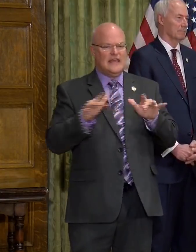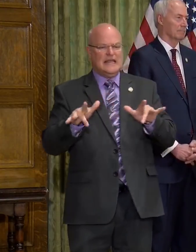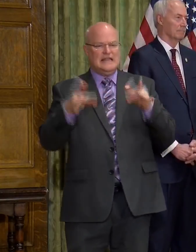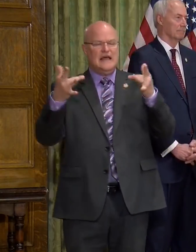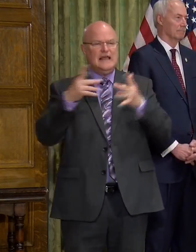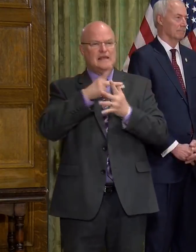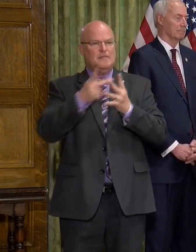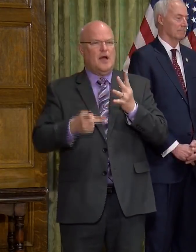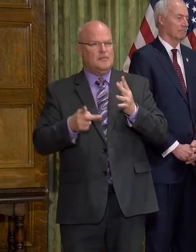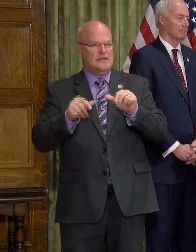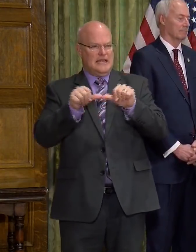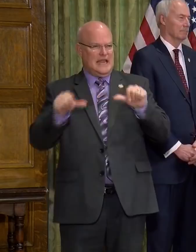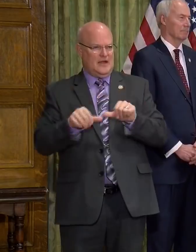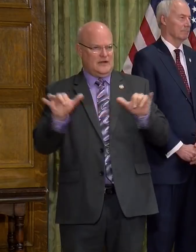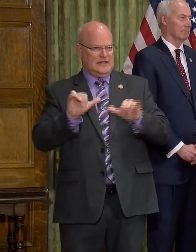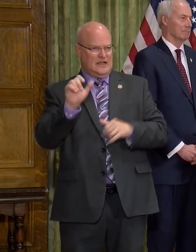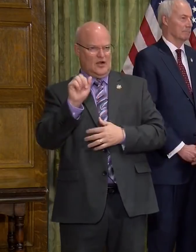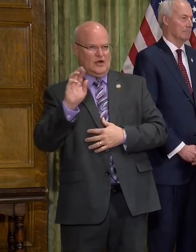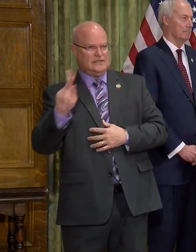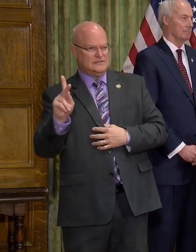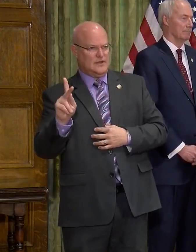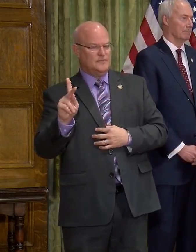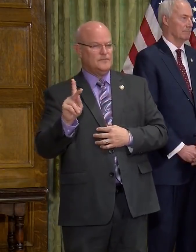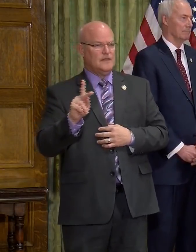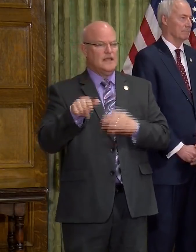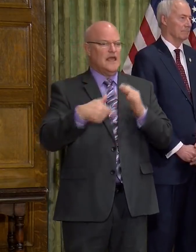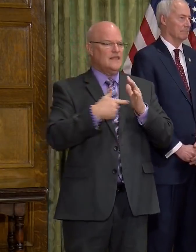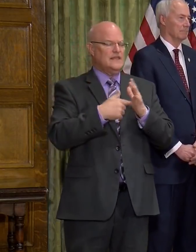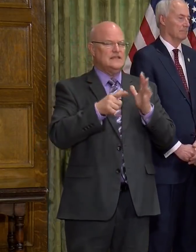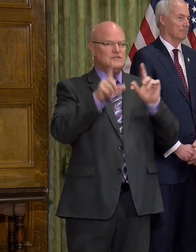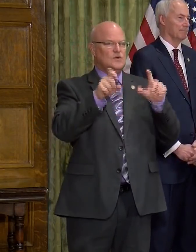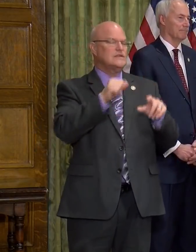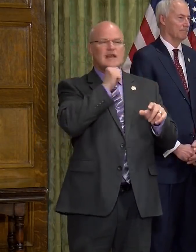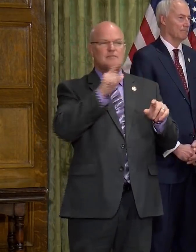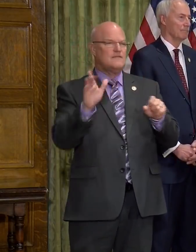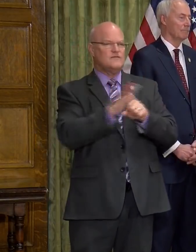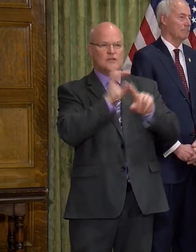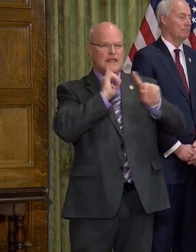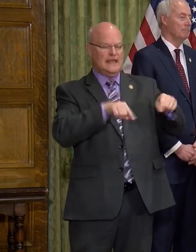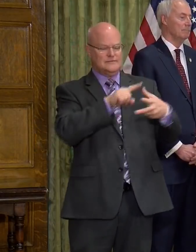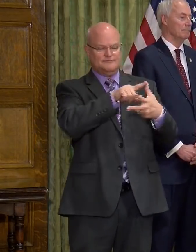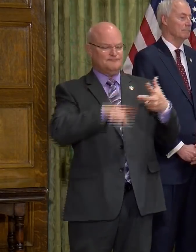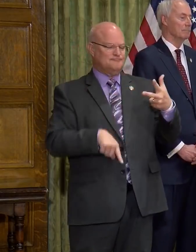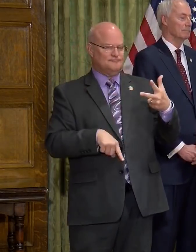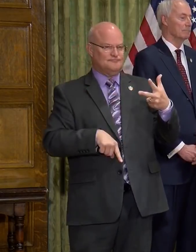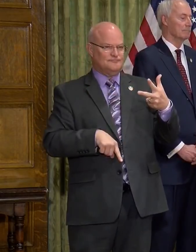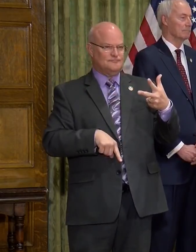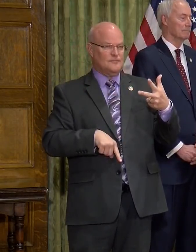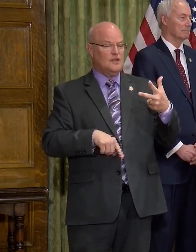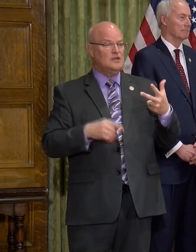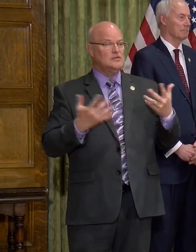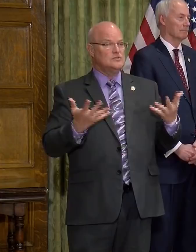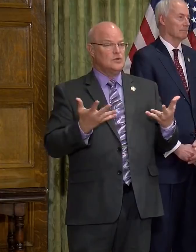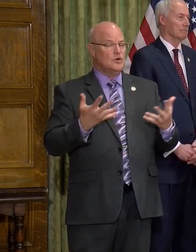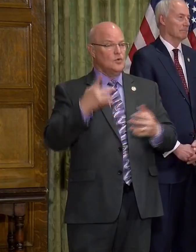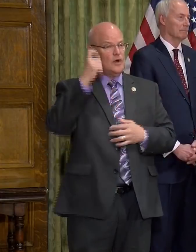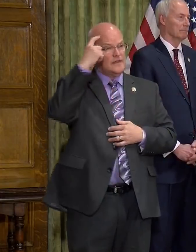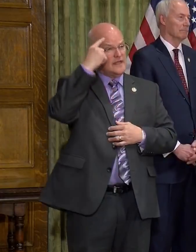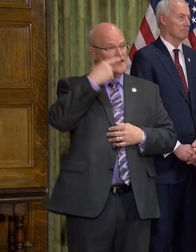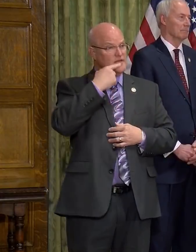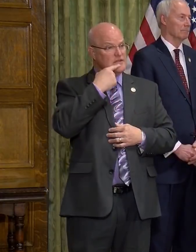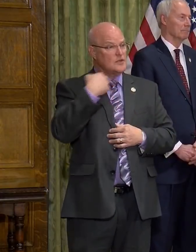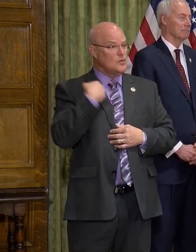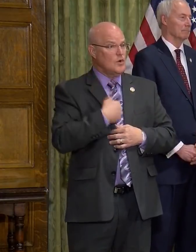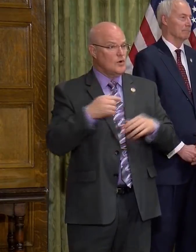populated area. These are questions that have not yet been fully answered. So to reiterate what the governor said, what